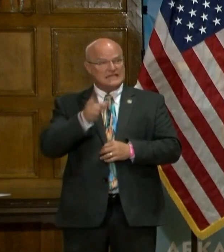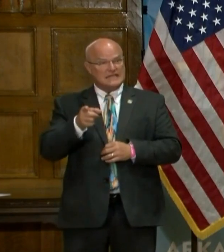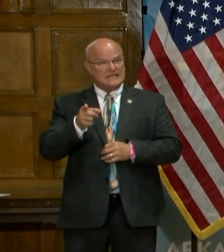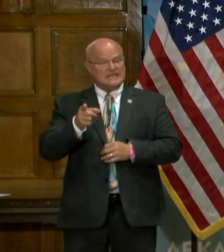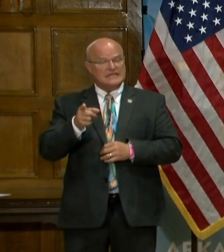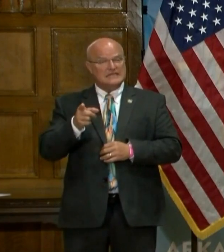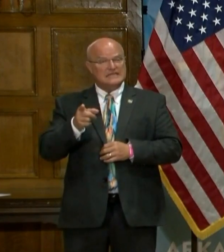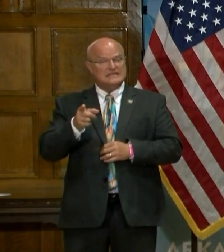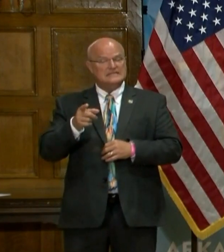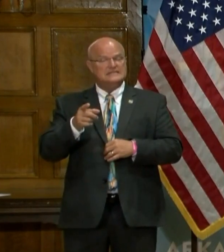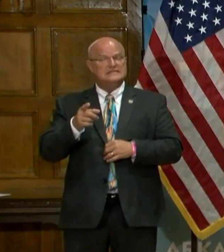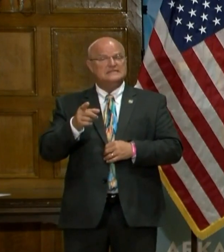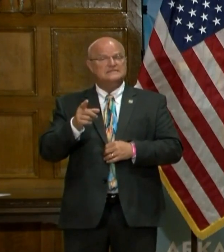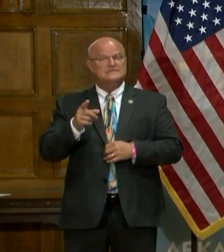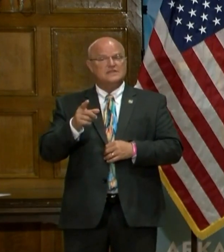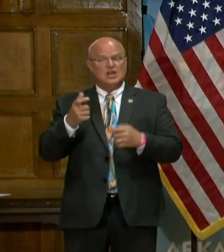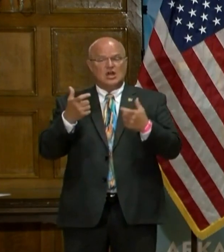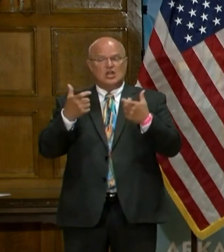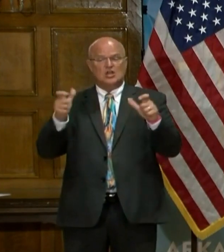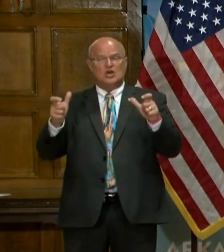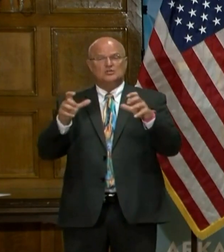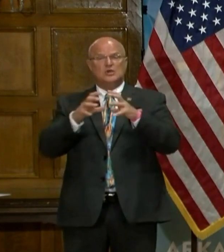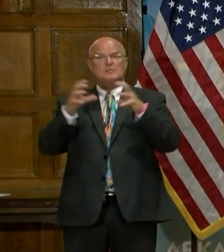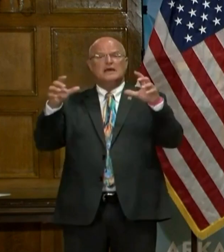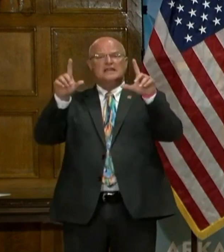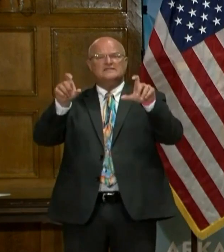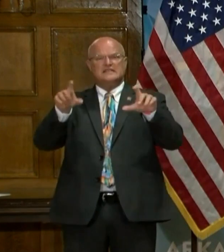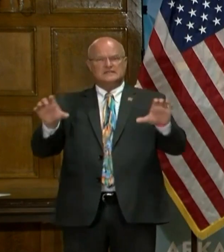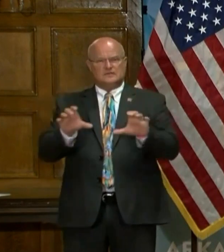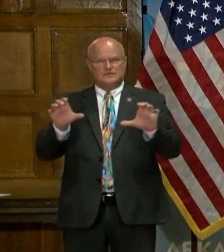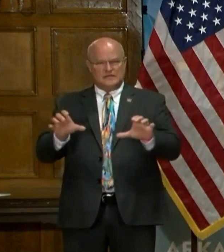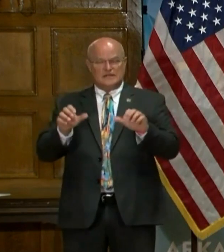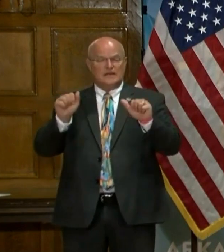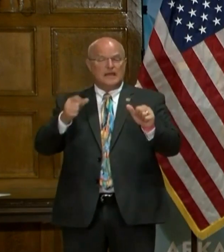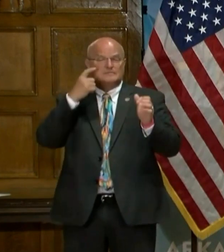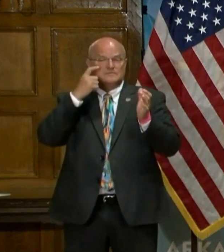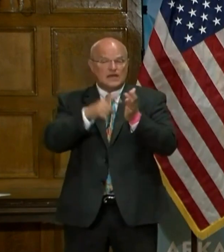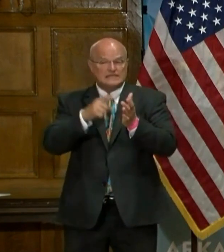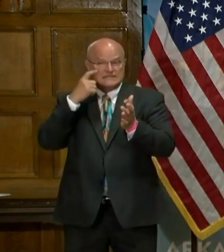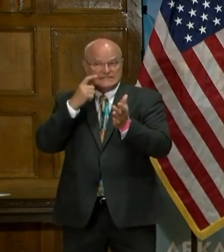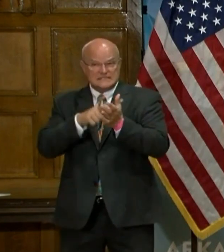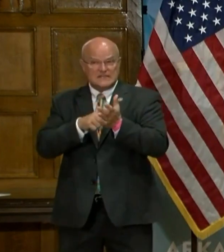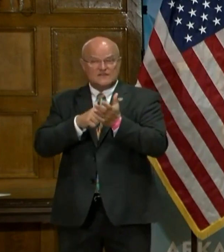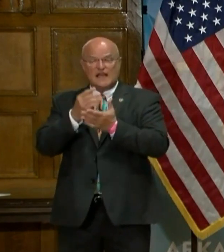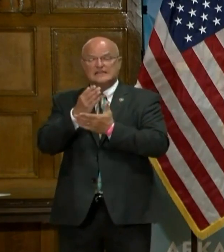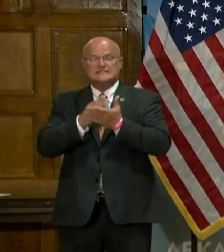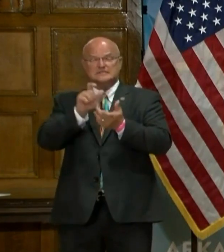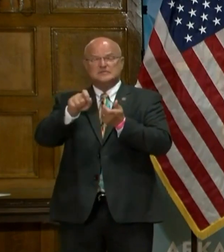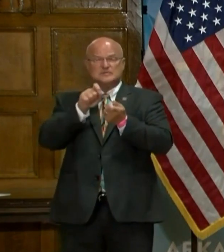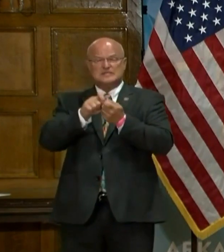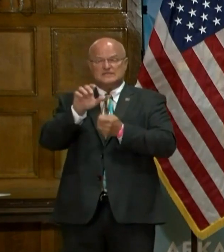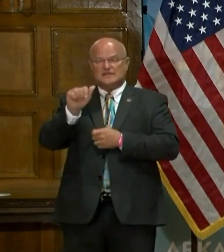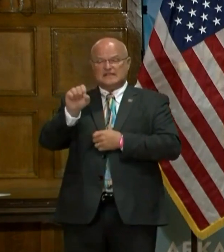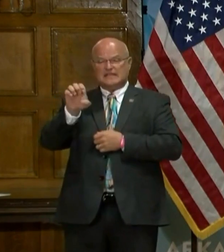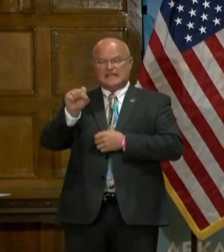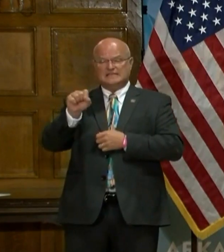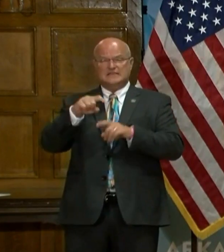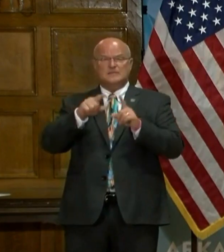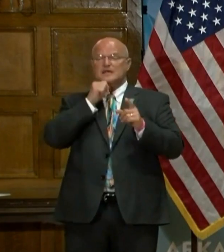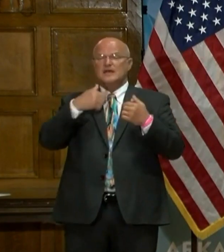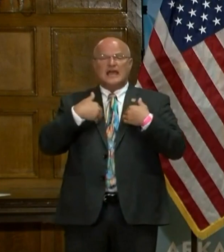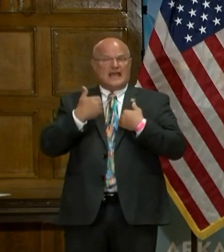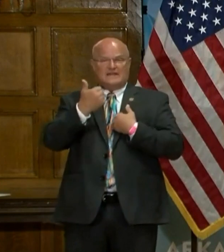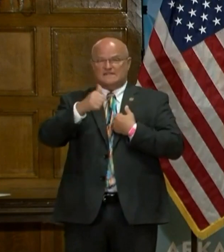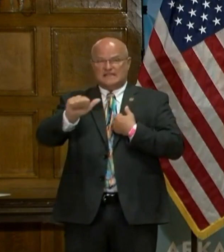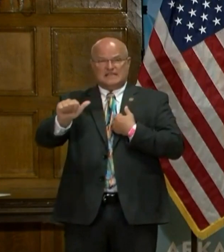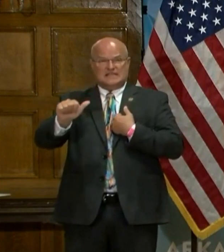is simply a larger amount of testing we've done. We've been able to identify some specific cases, but I don't have